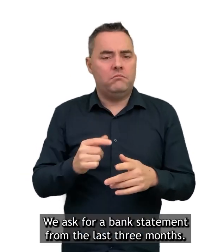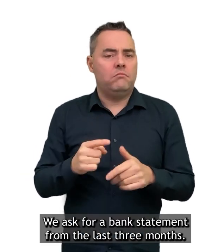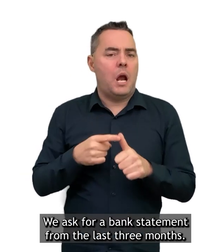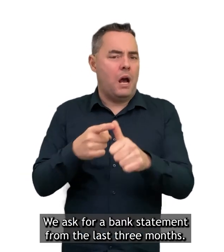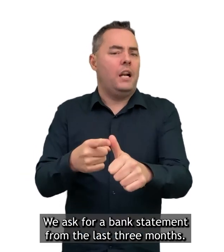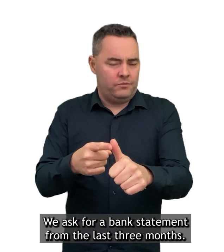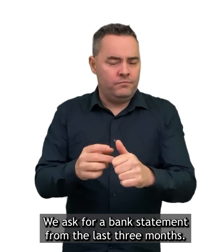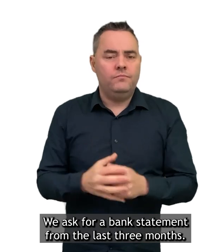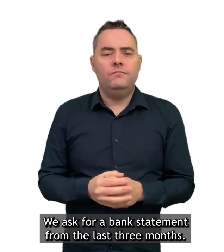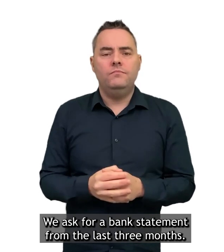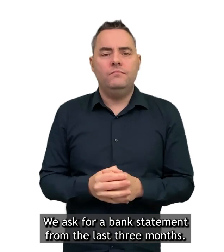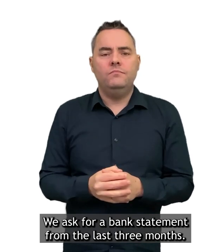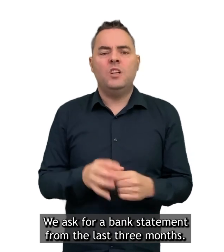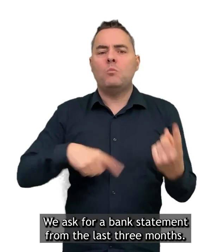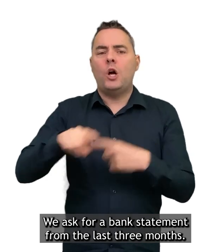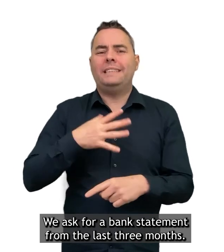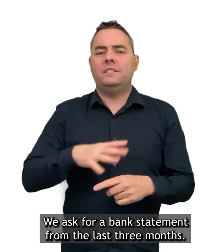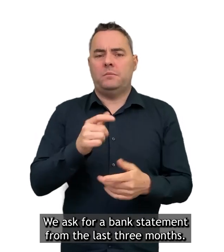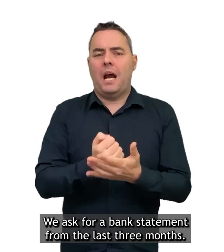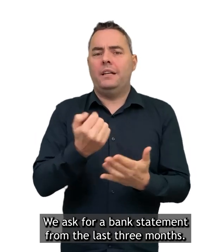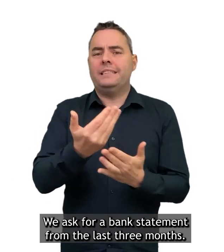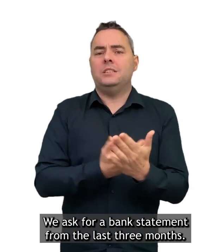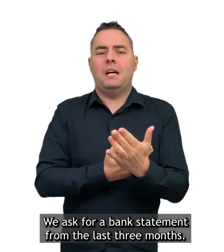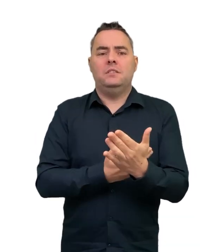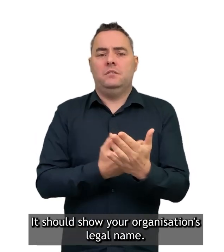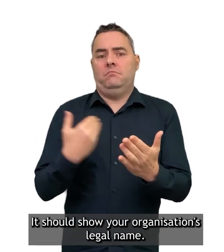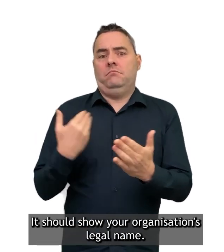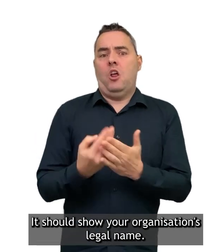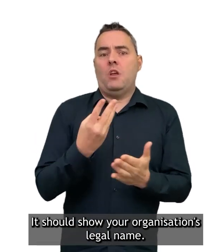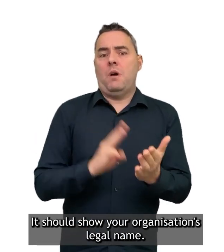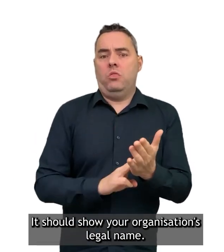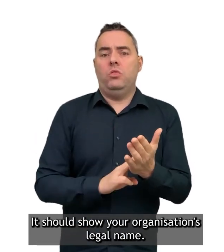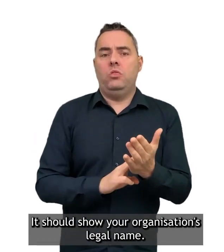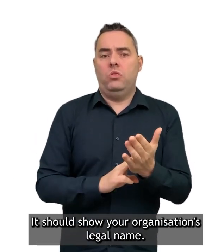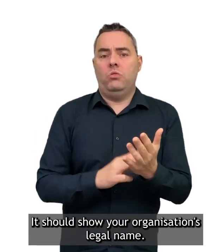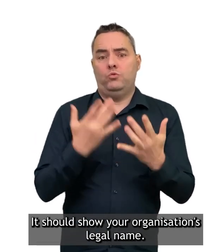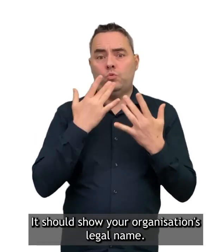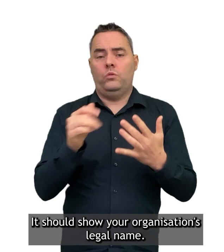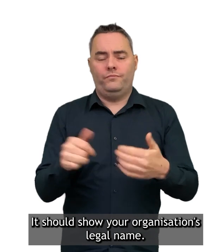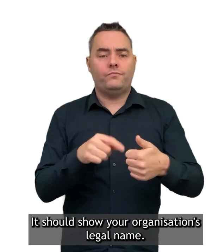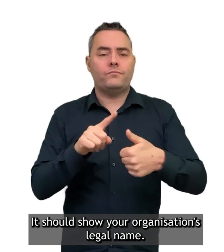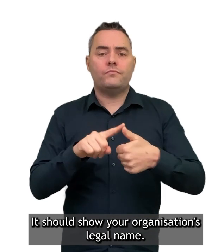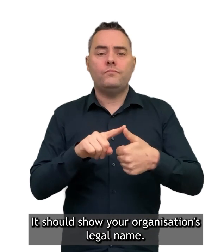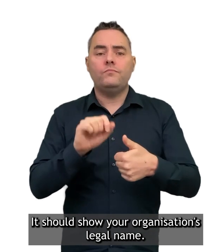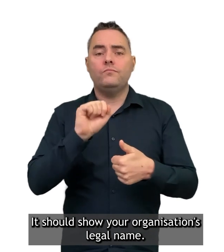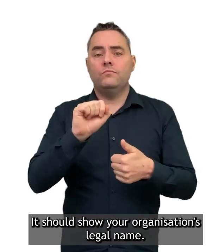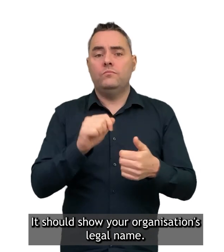We ask for a bank statement from the last 3 months. It should show your organisation's legal name,